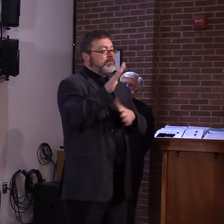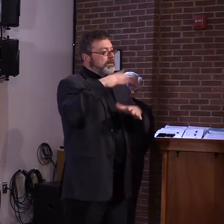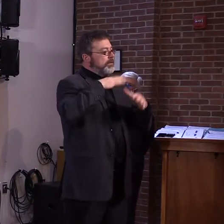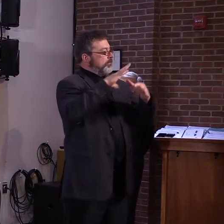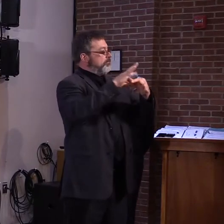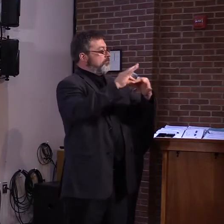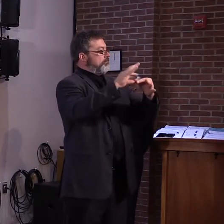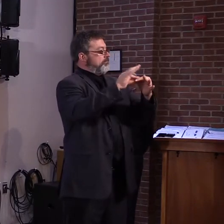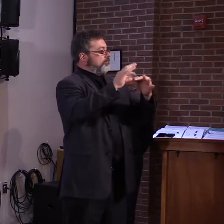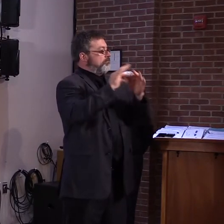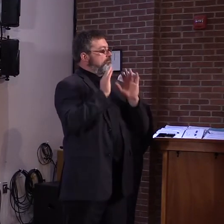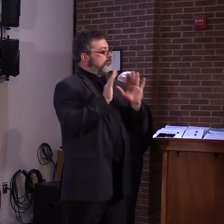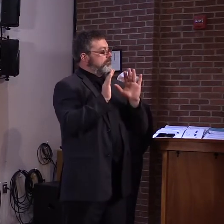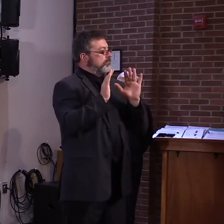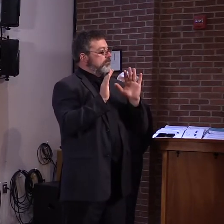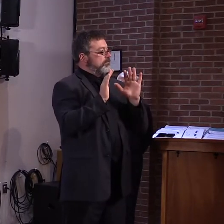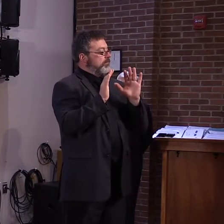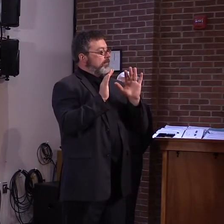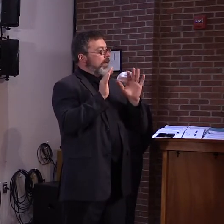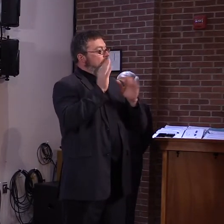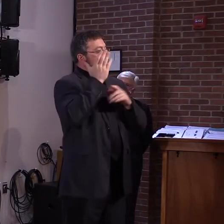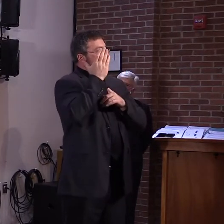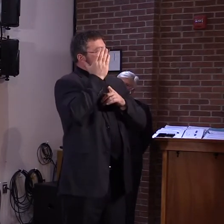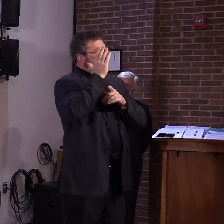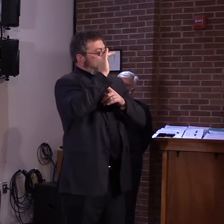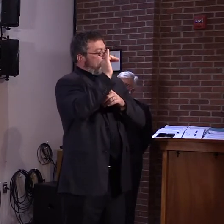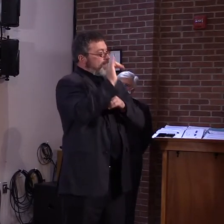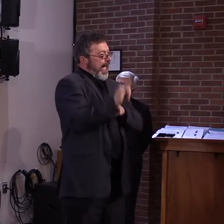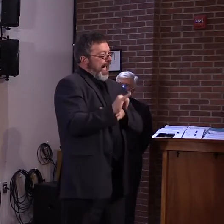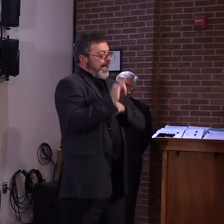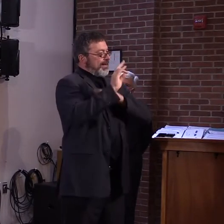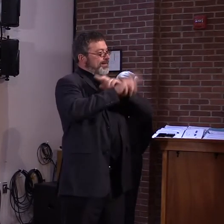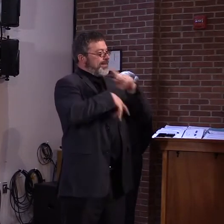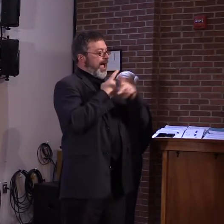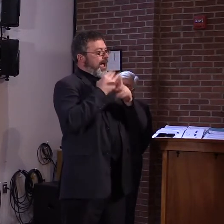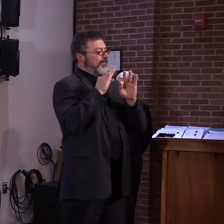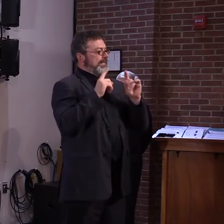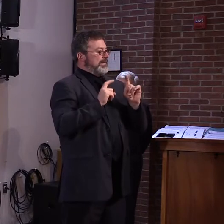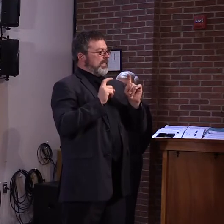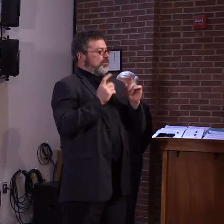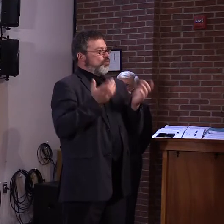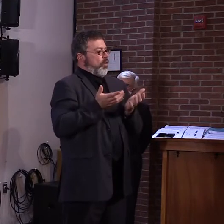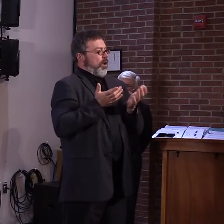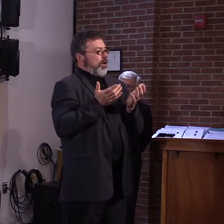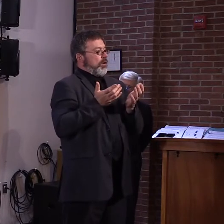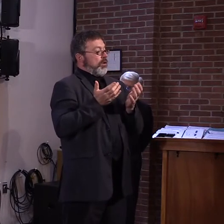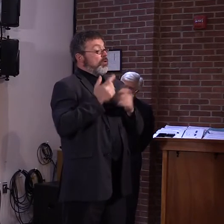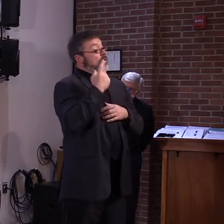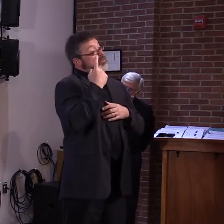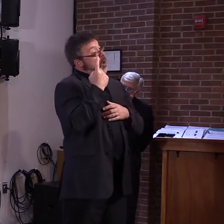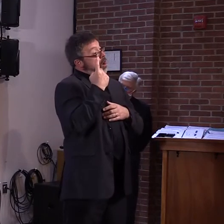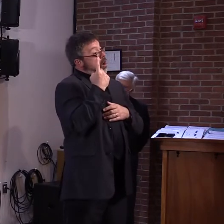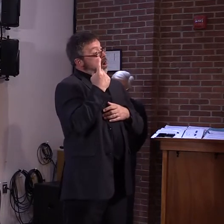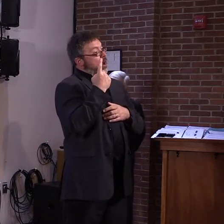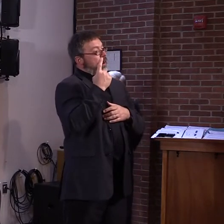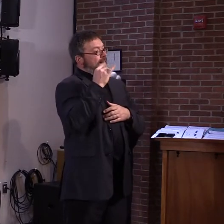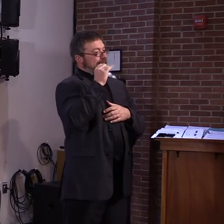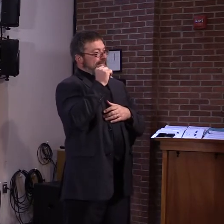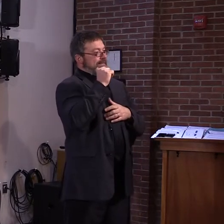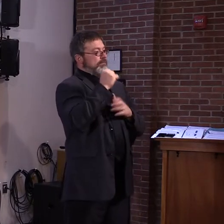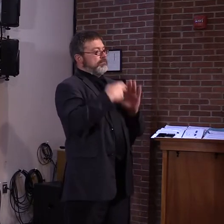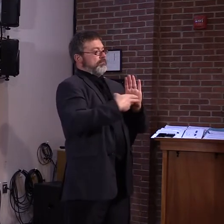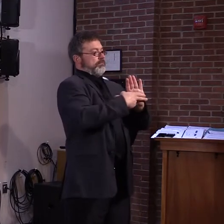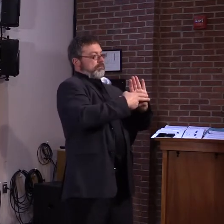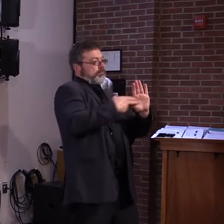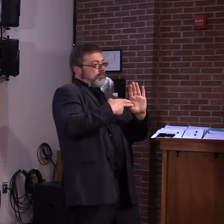different types of tests or reasons to do tests. So there's diagnostic tests when someone is symptomatic.